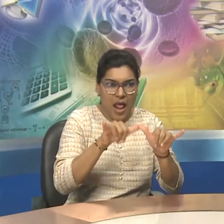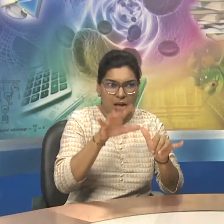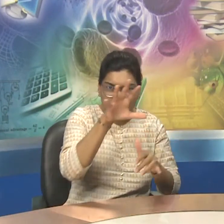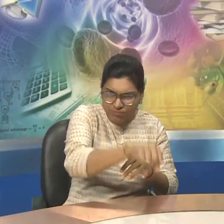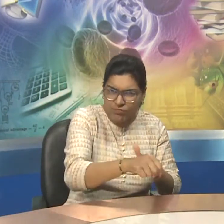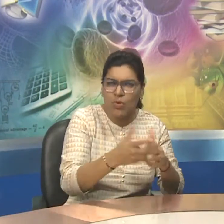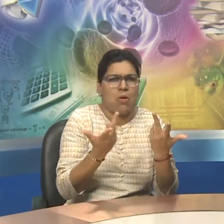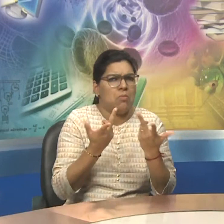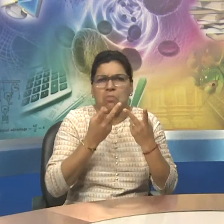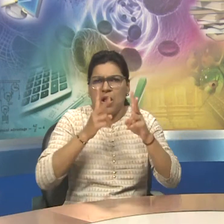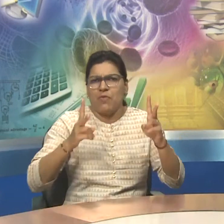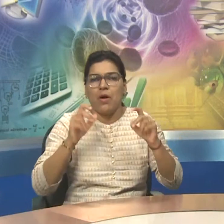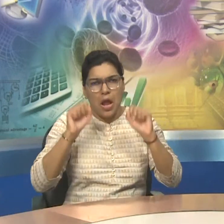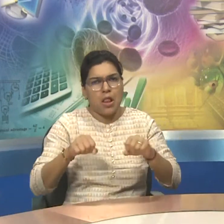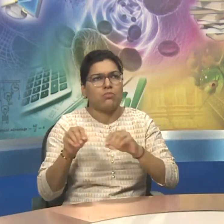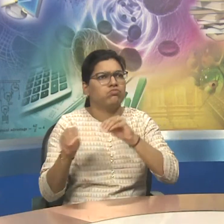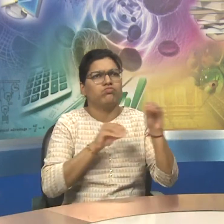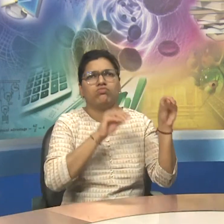laid down